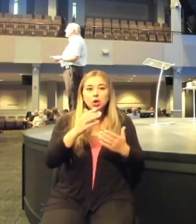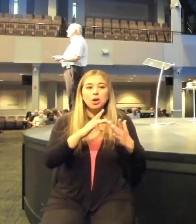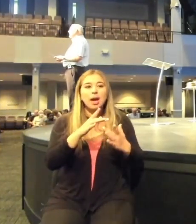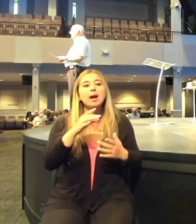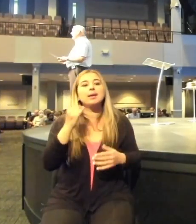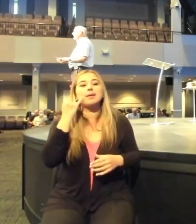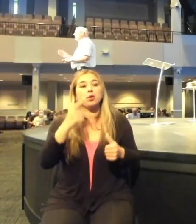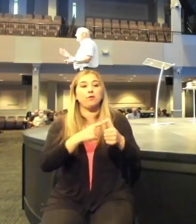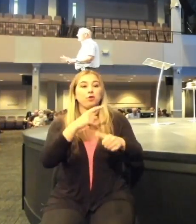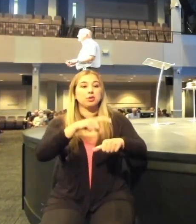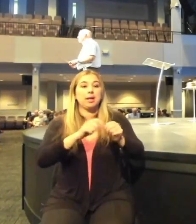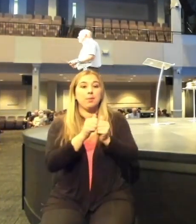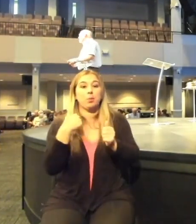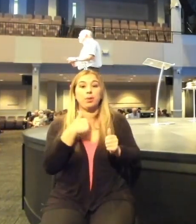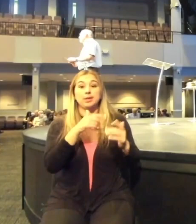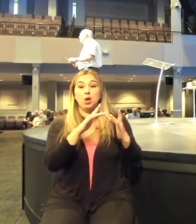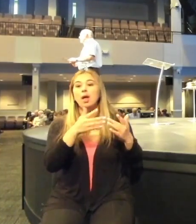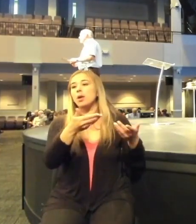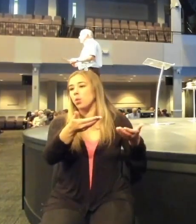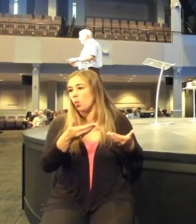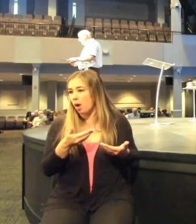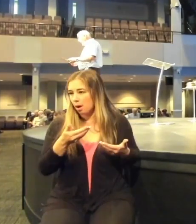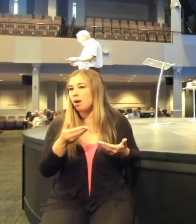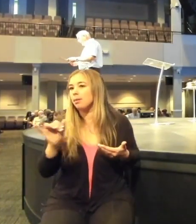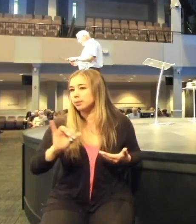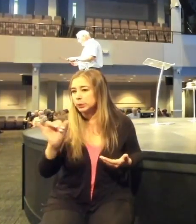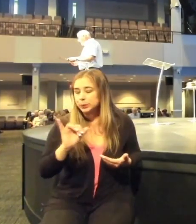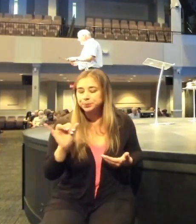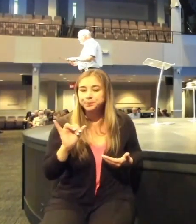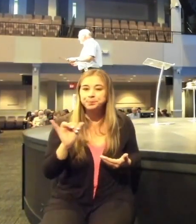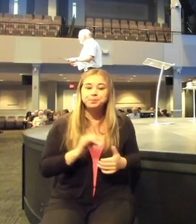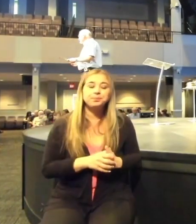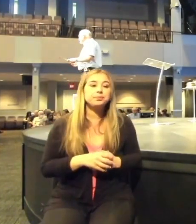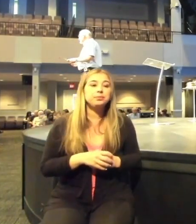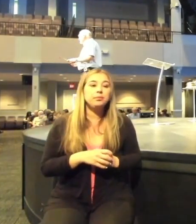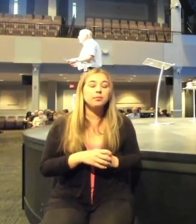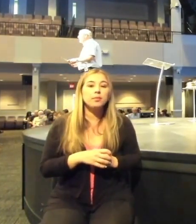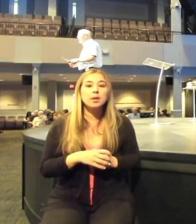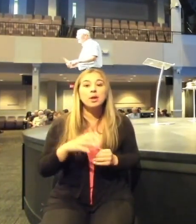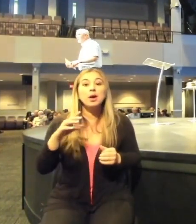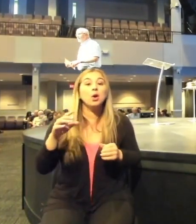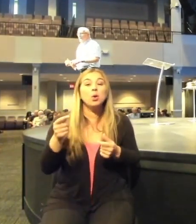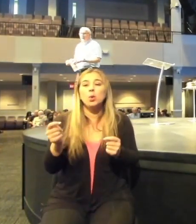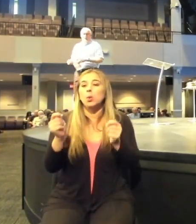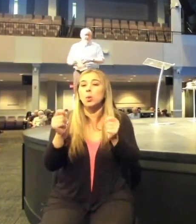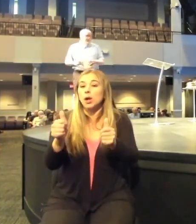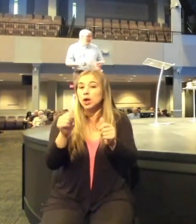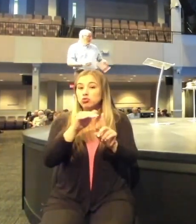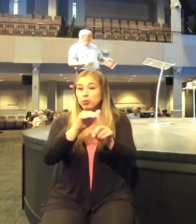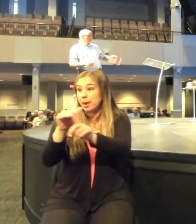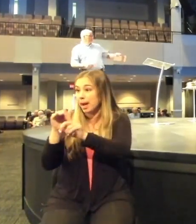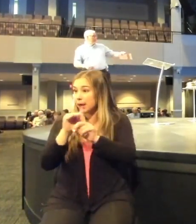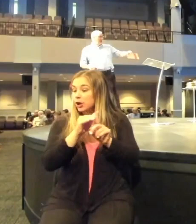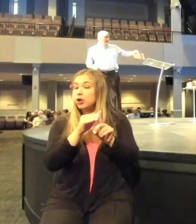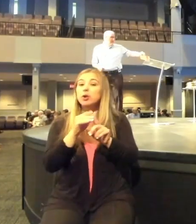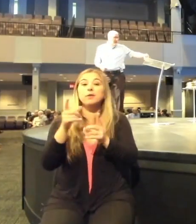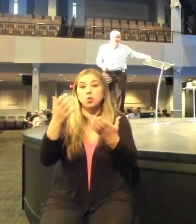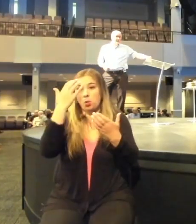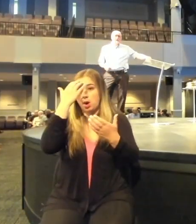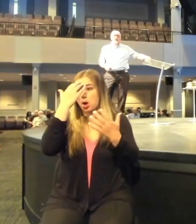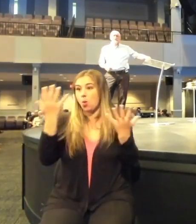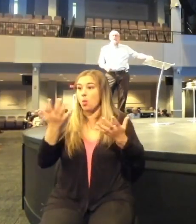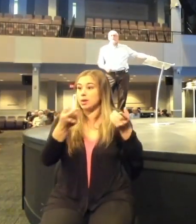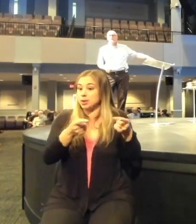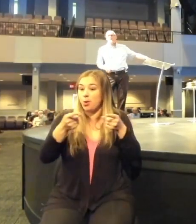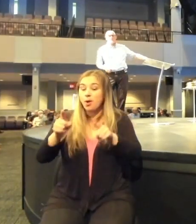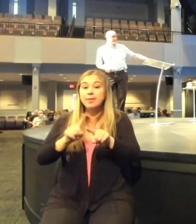for the first time online, we'd like to welcome you as well. Also, just a quick reminder to stay up to date on all